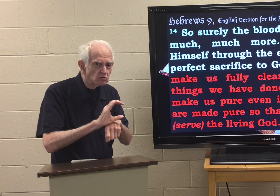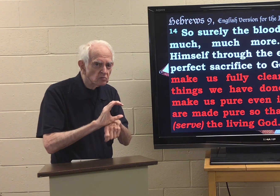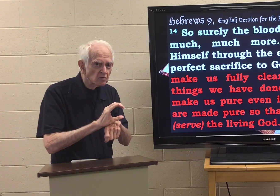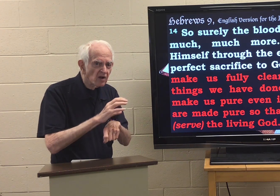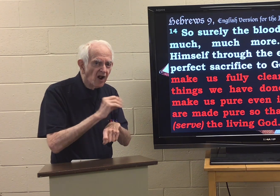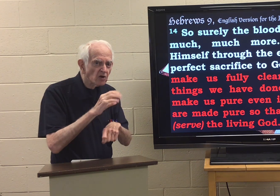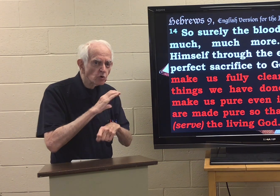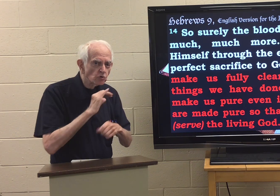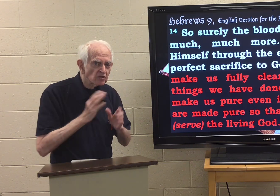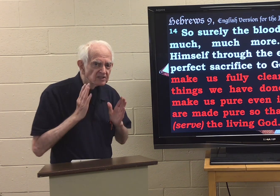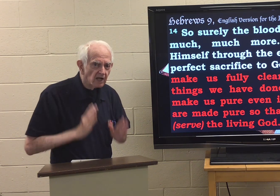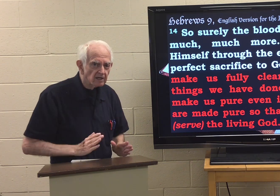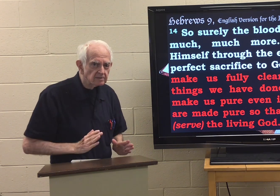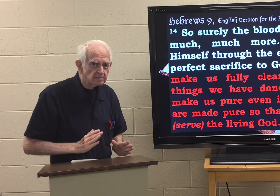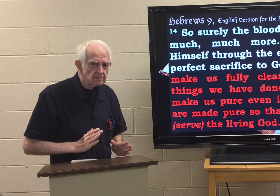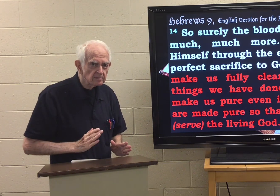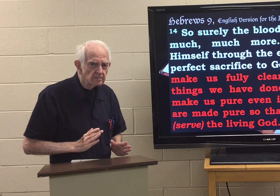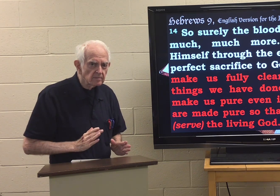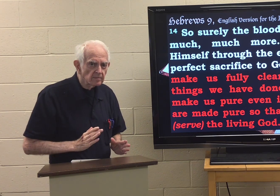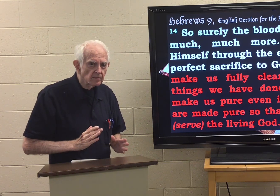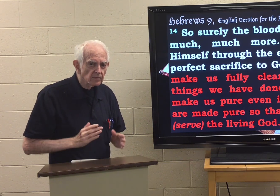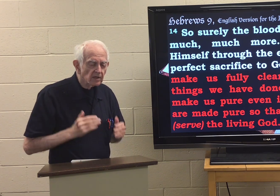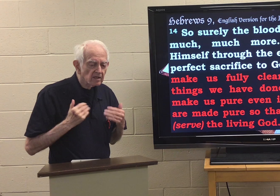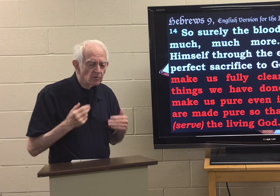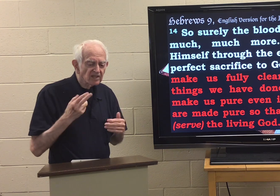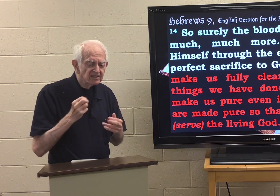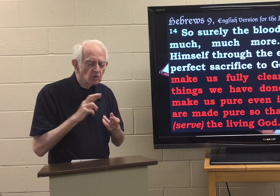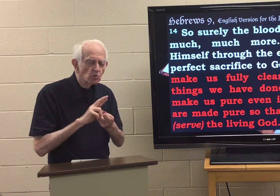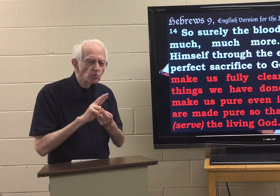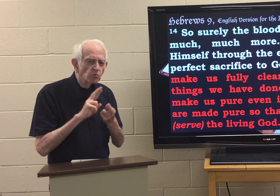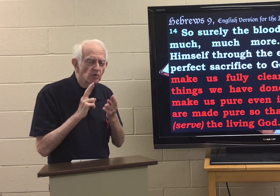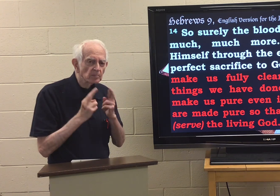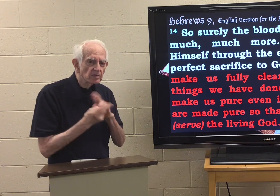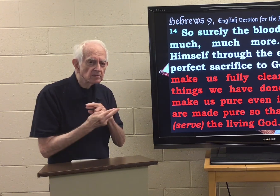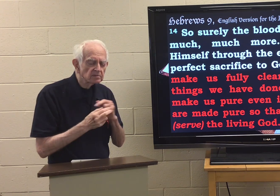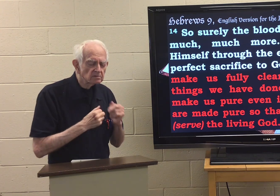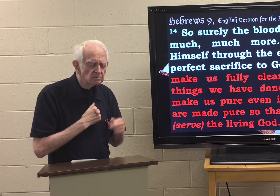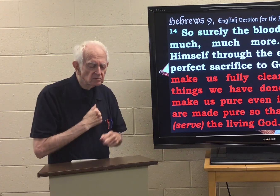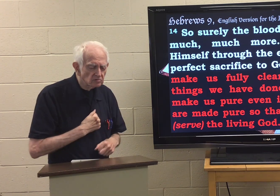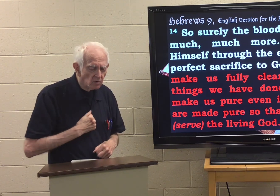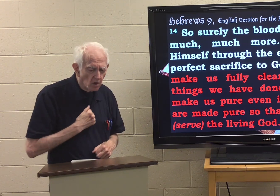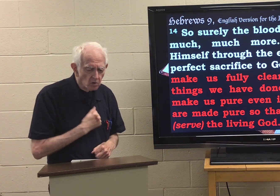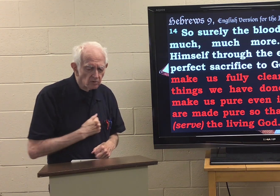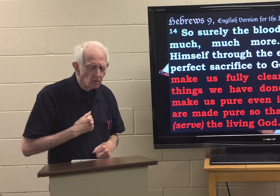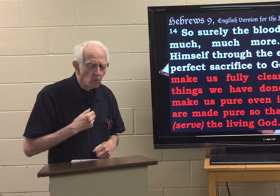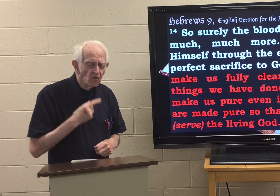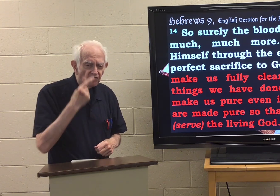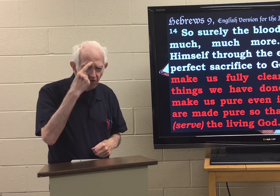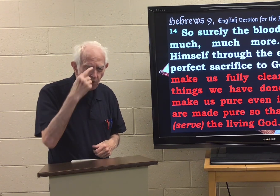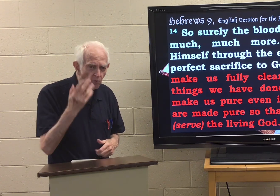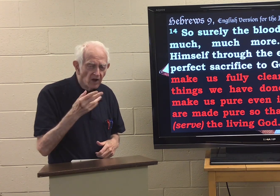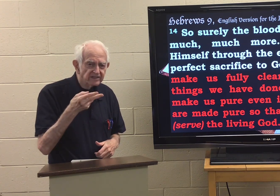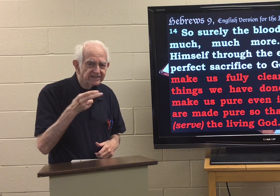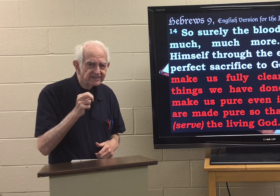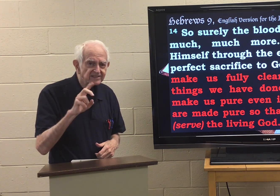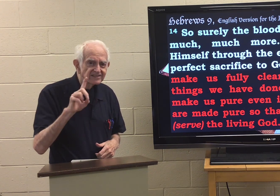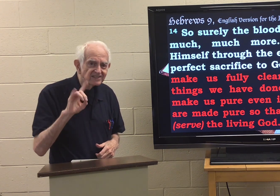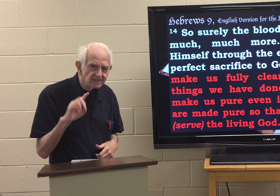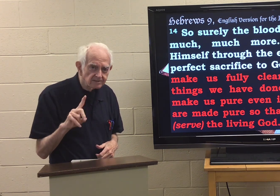church and Christians. Now he's repented and said he's sorry for what he